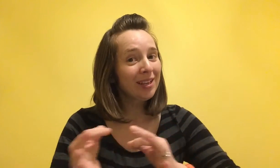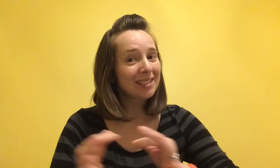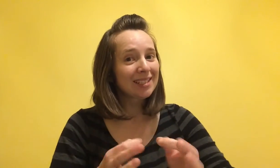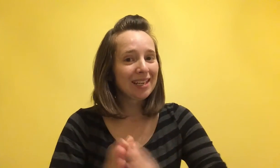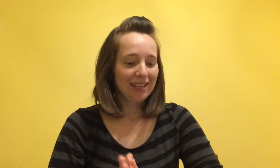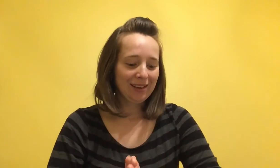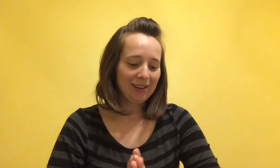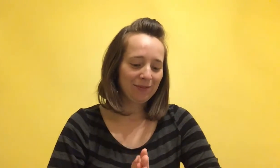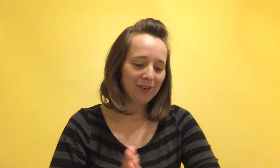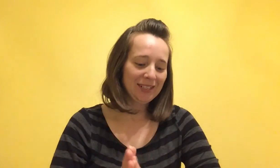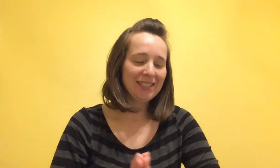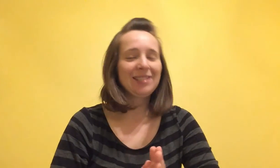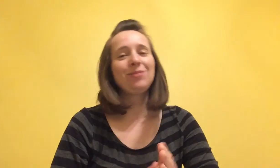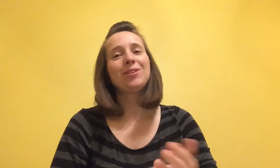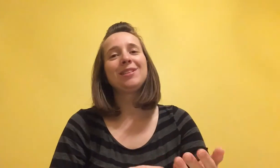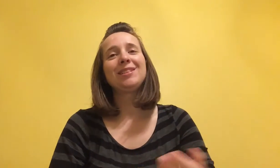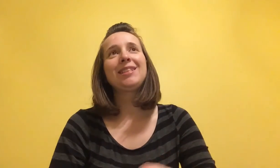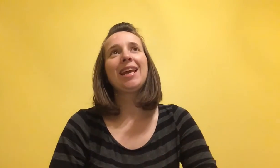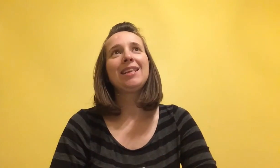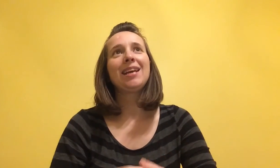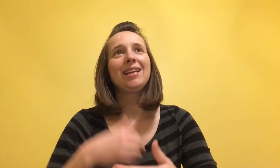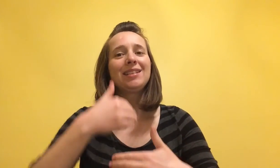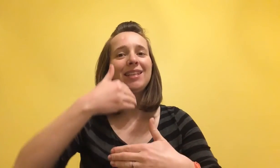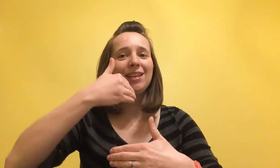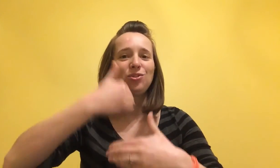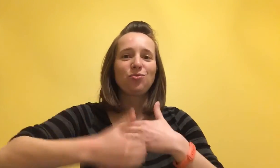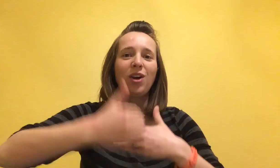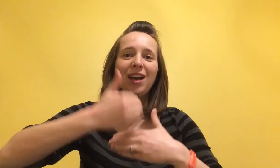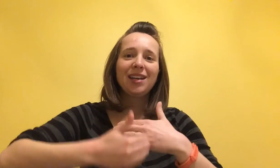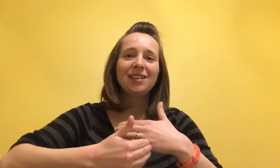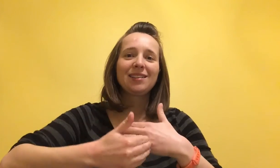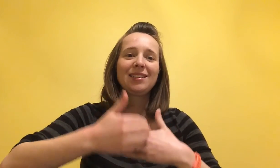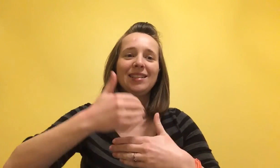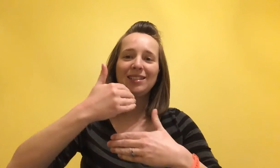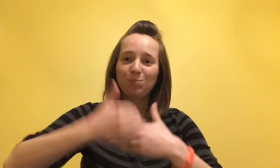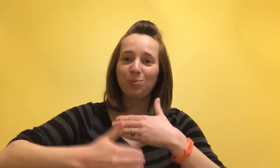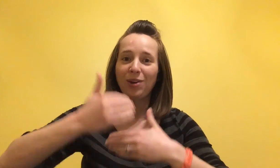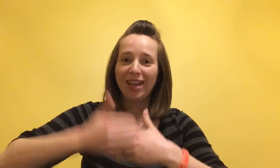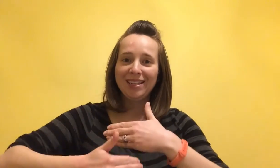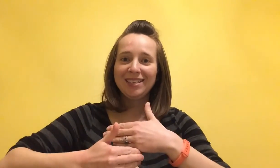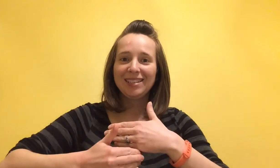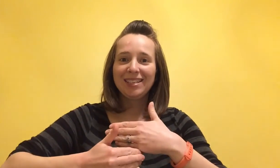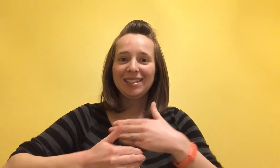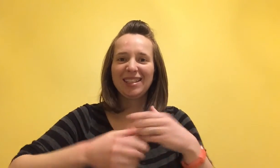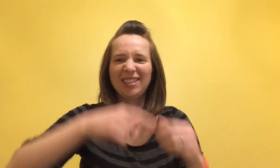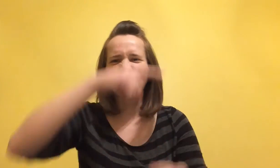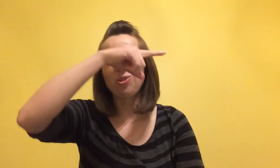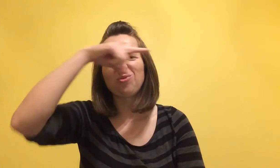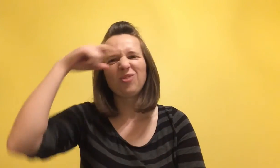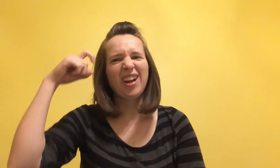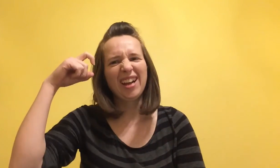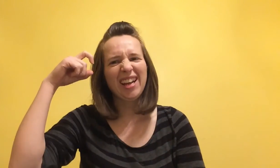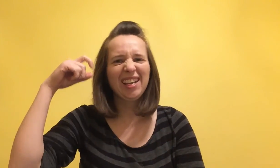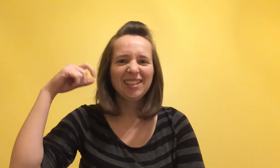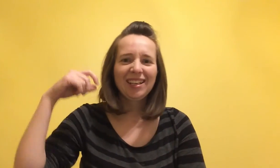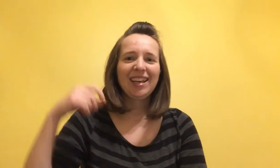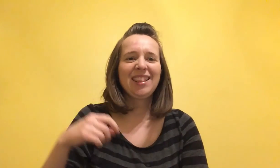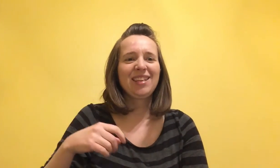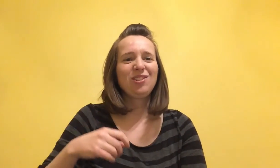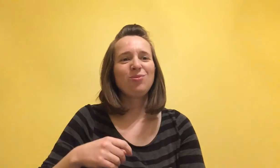it. For instance, you can say that it's like dried. This is bread that's all dry, and then you would